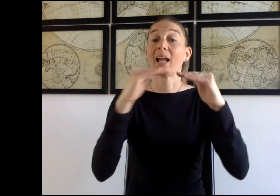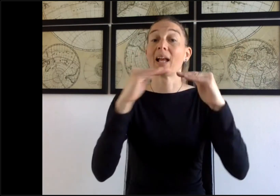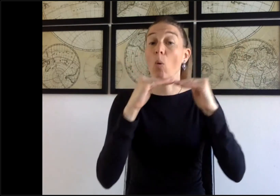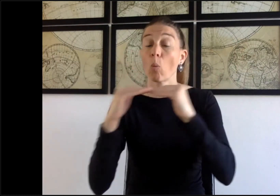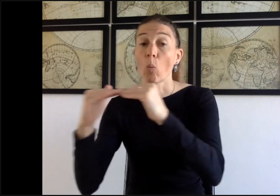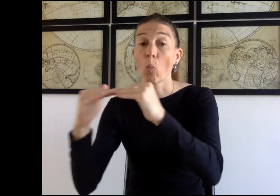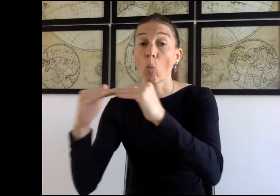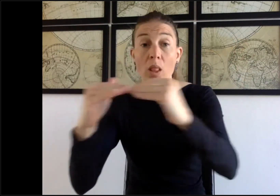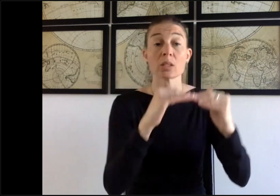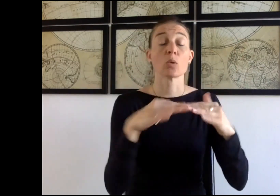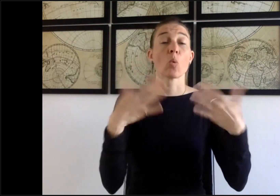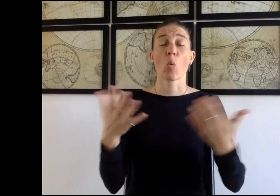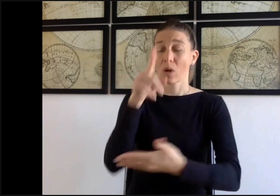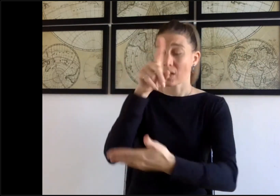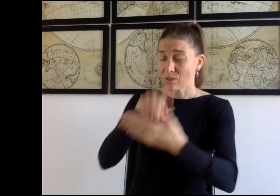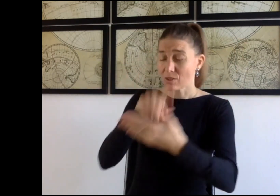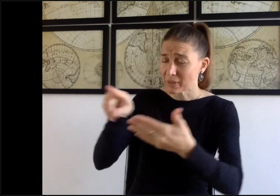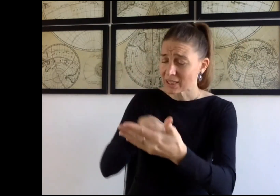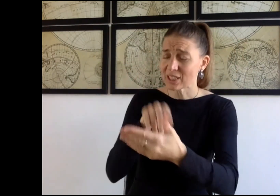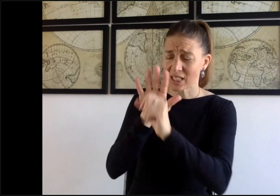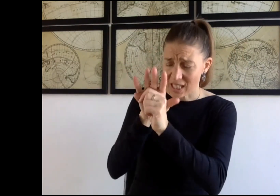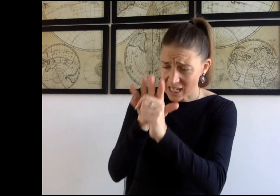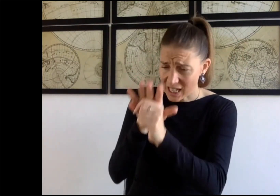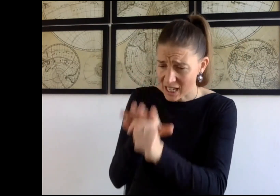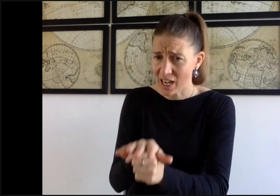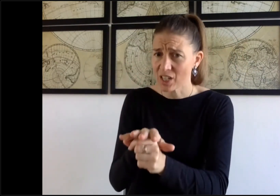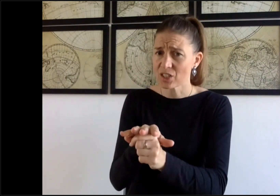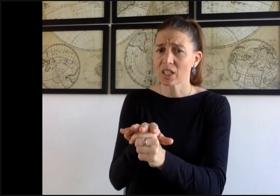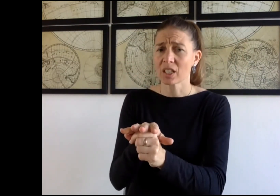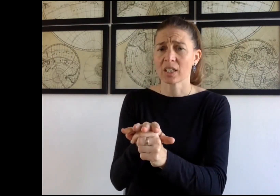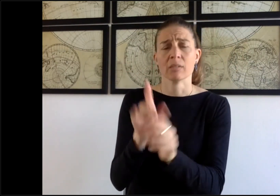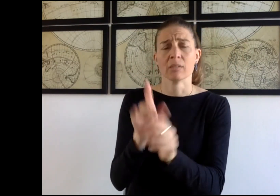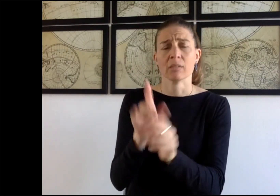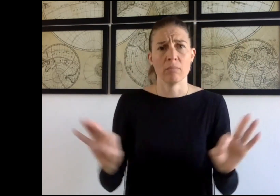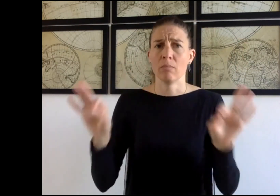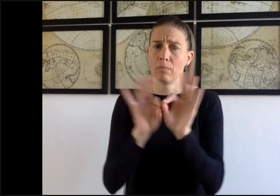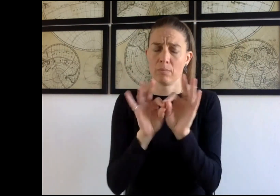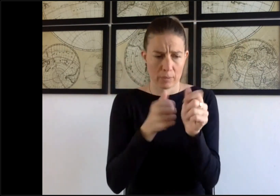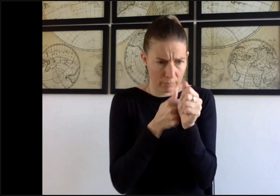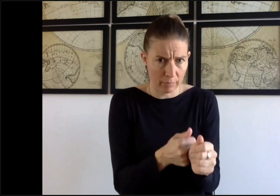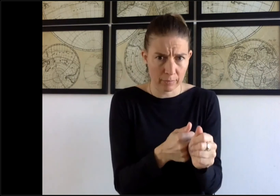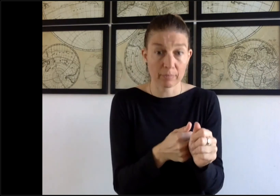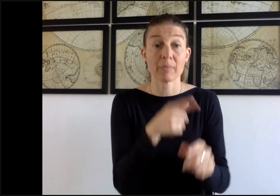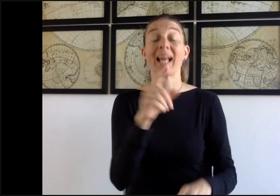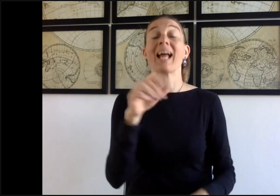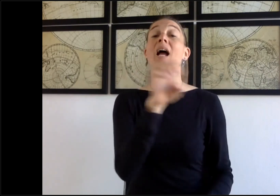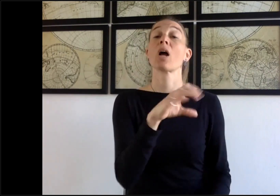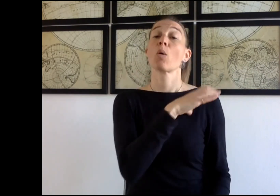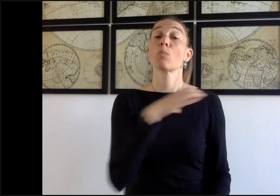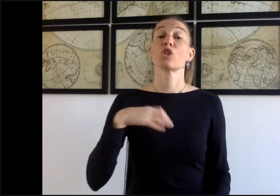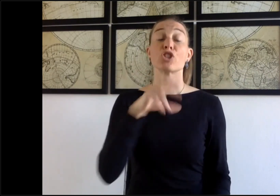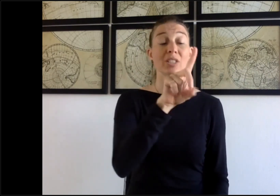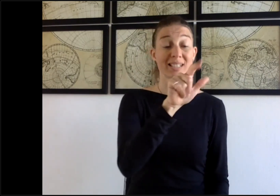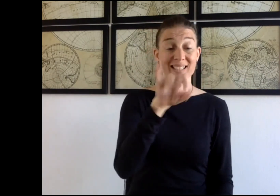out that Commissioner Dalli established equality task force within the Commission